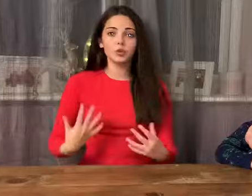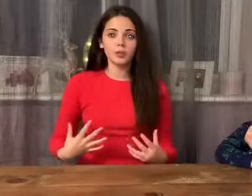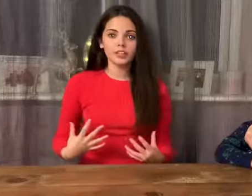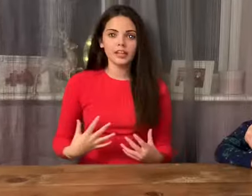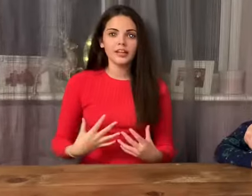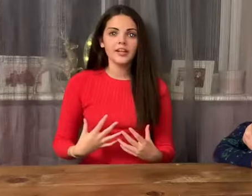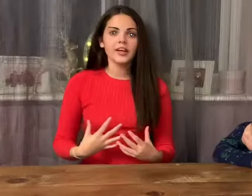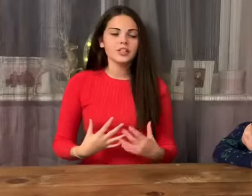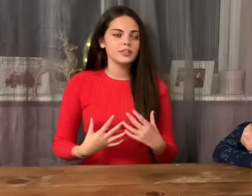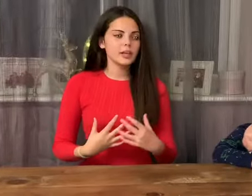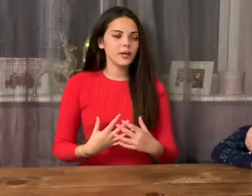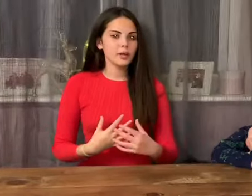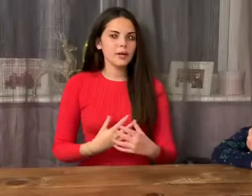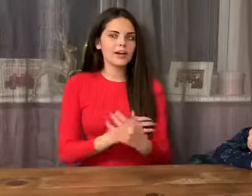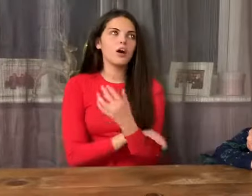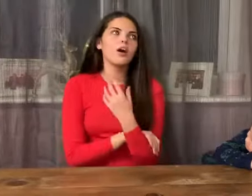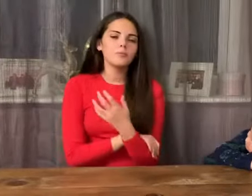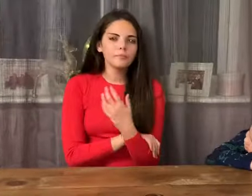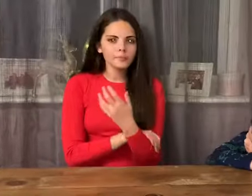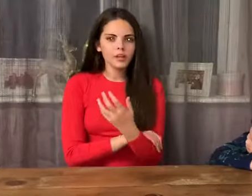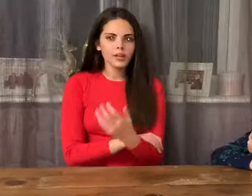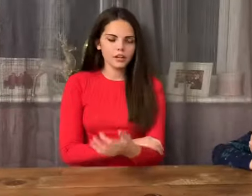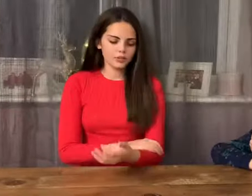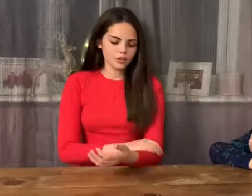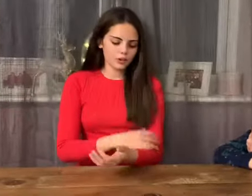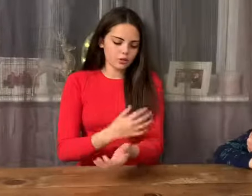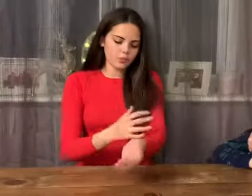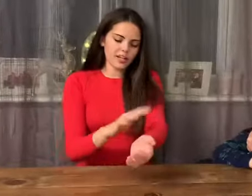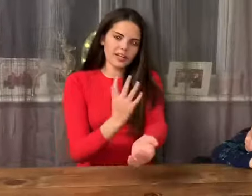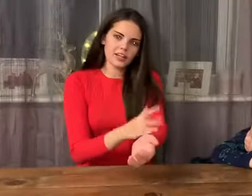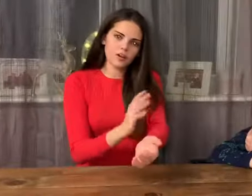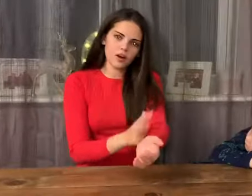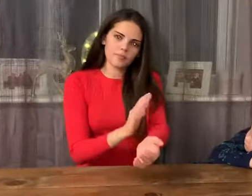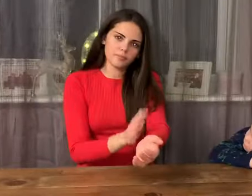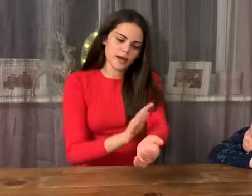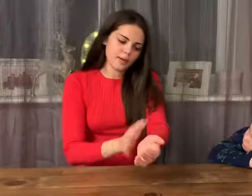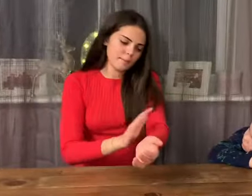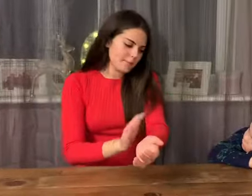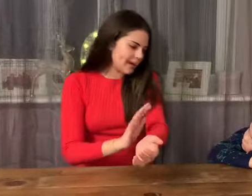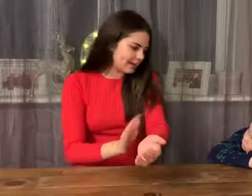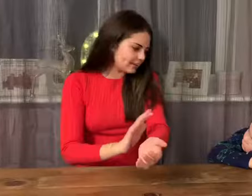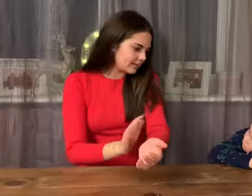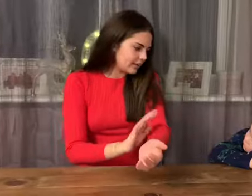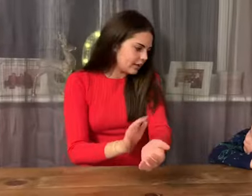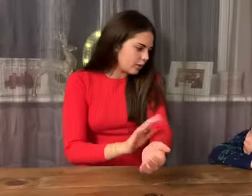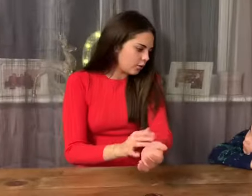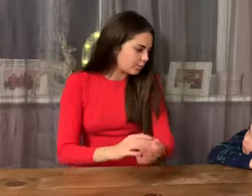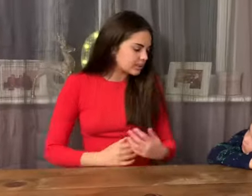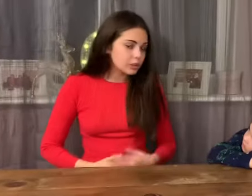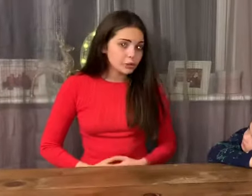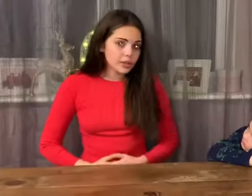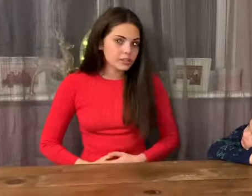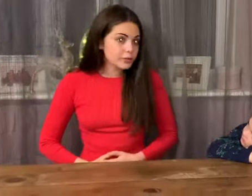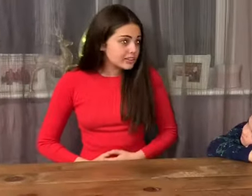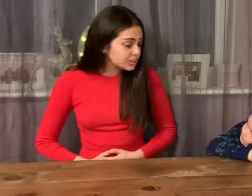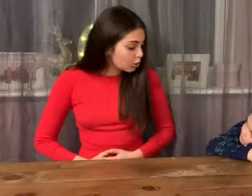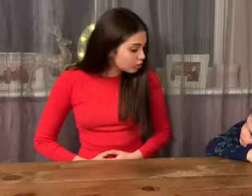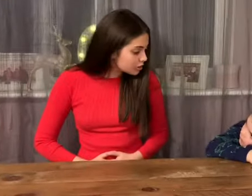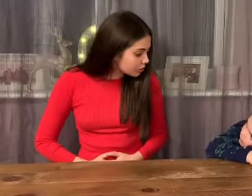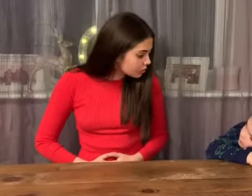body. So say you had a bad arm, then you'd go, you put it near your arm. Pain. Or because Lucus has gallstones, don't